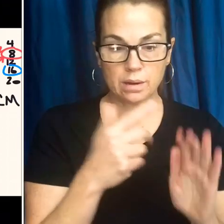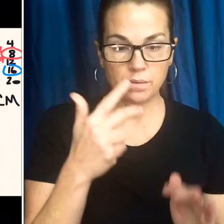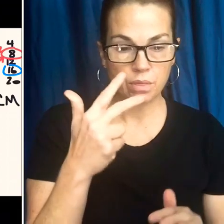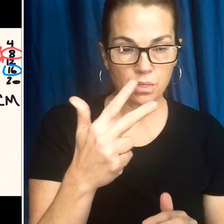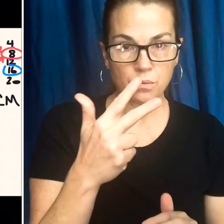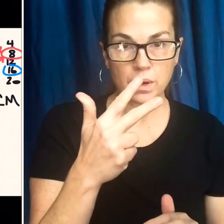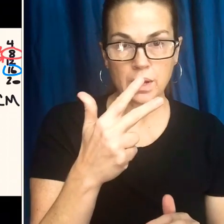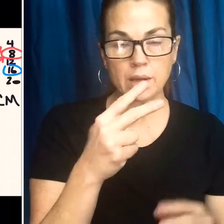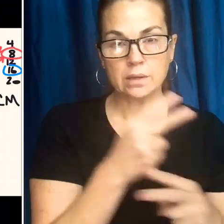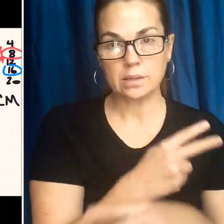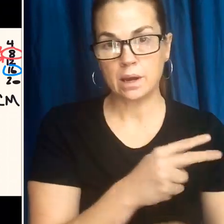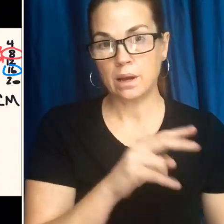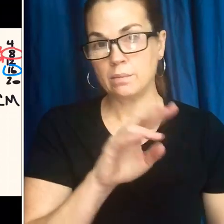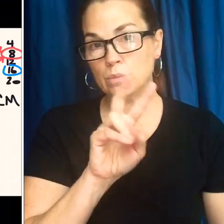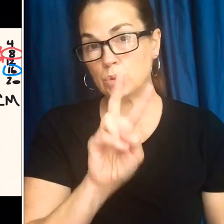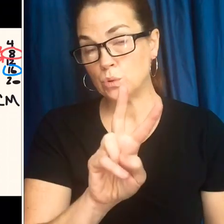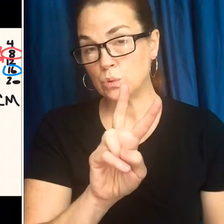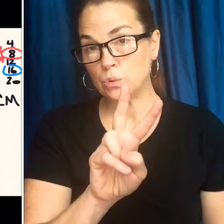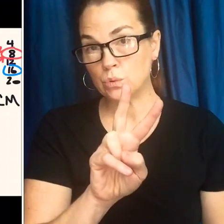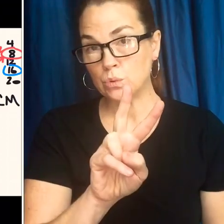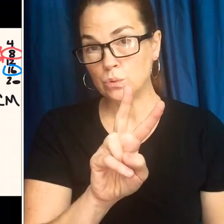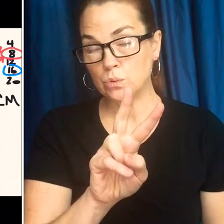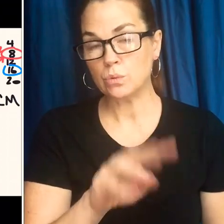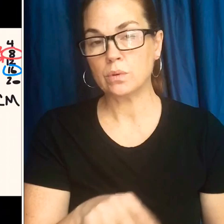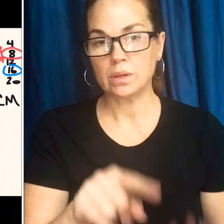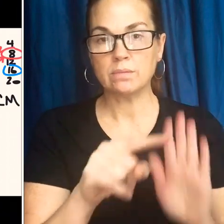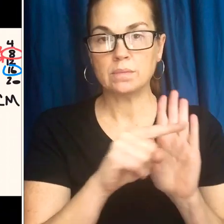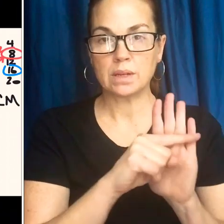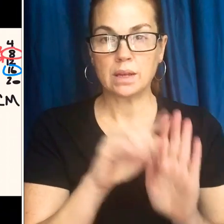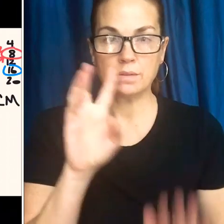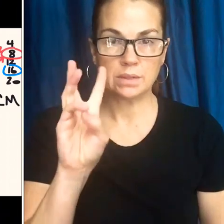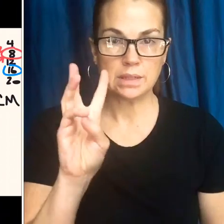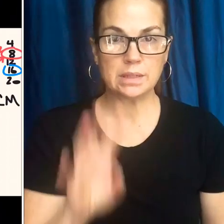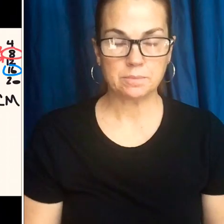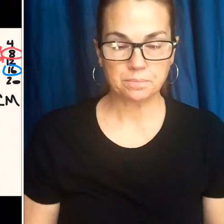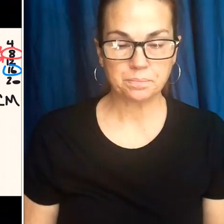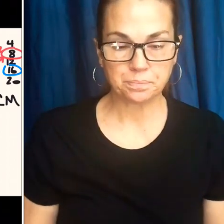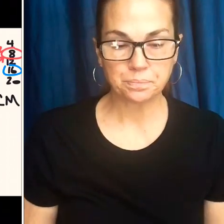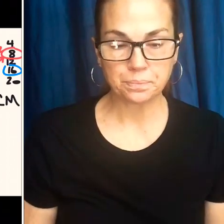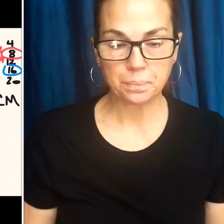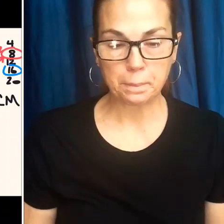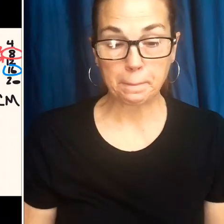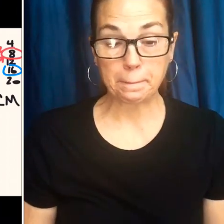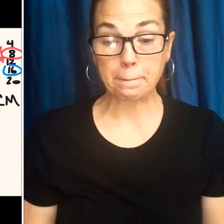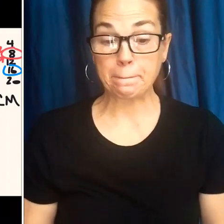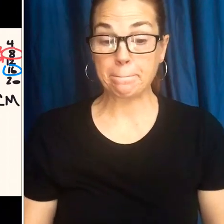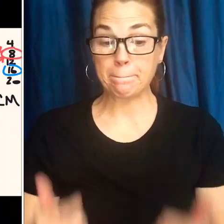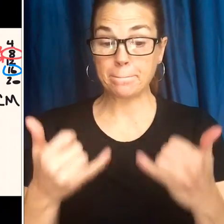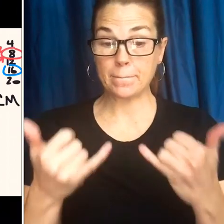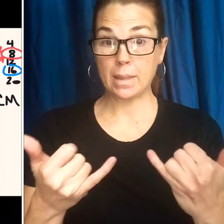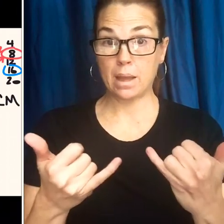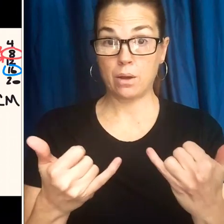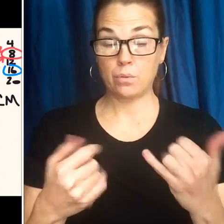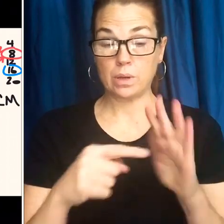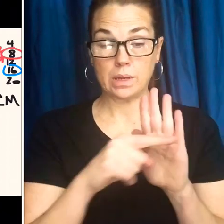now negative 3/8 compared to negative 6/8. Negative 6/8.